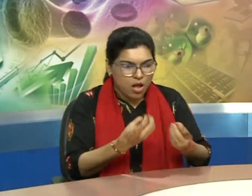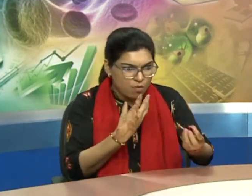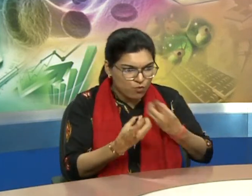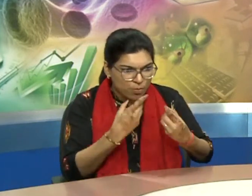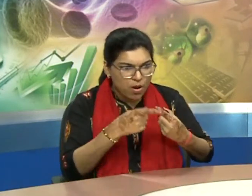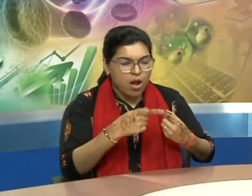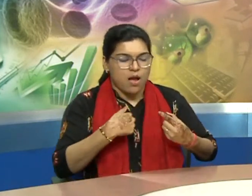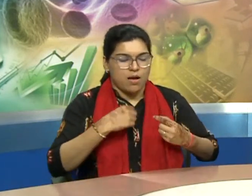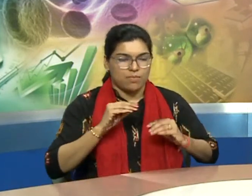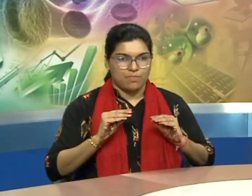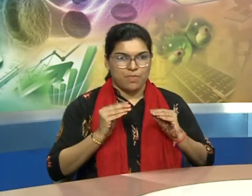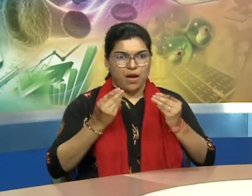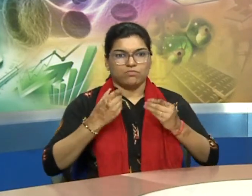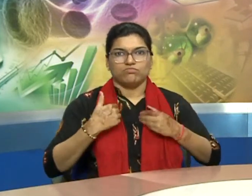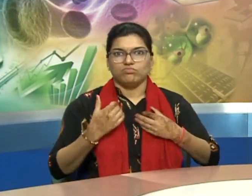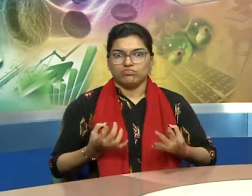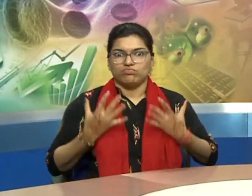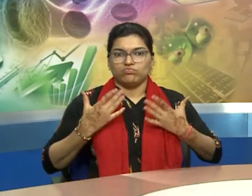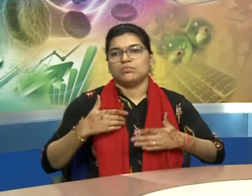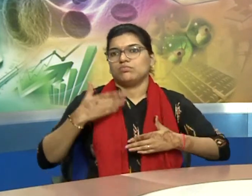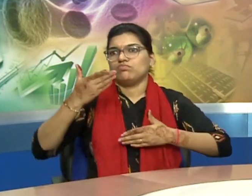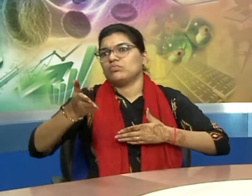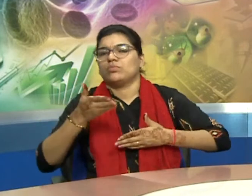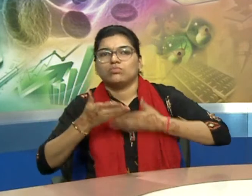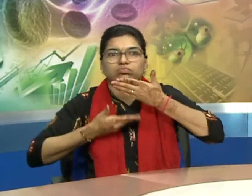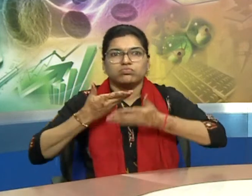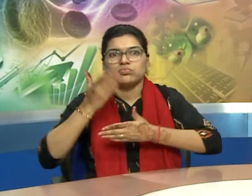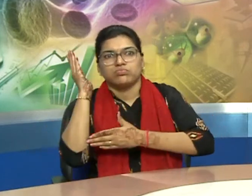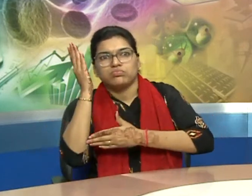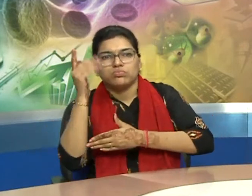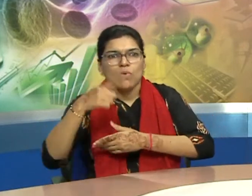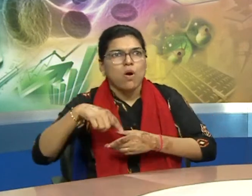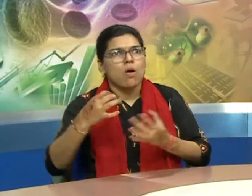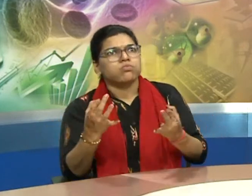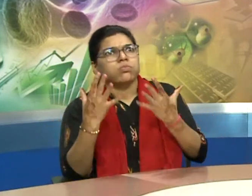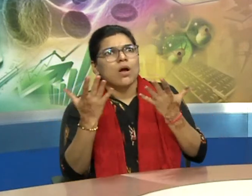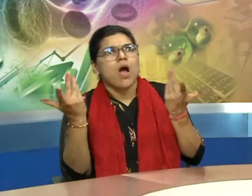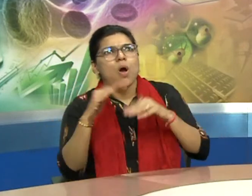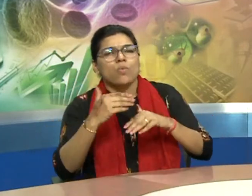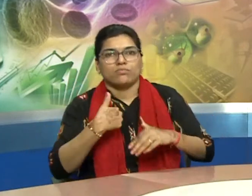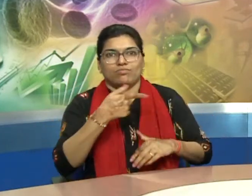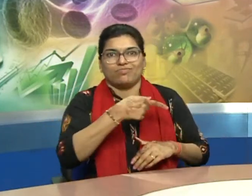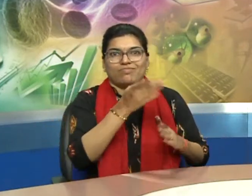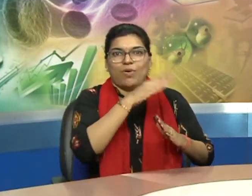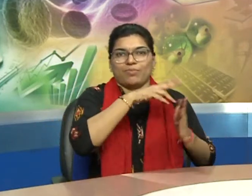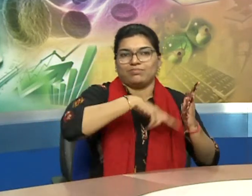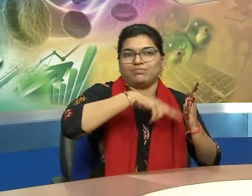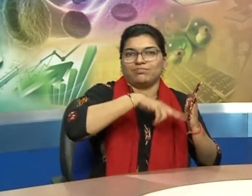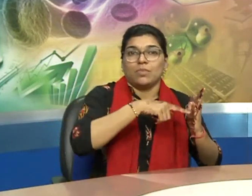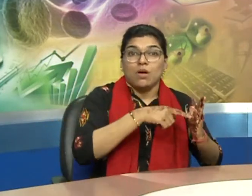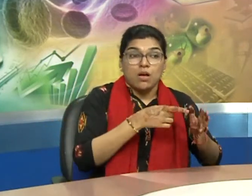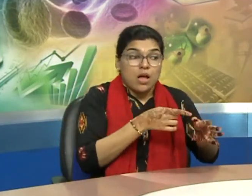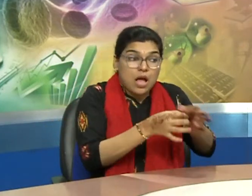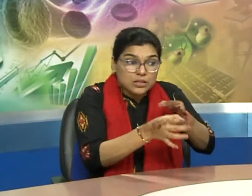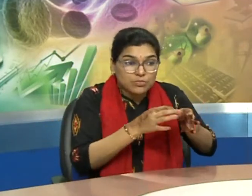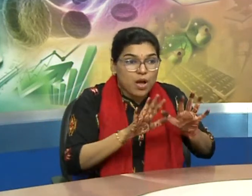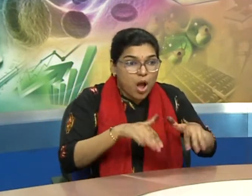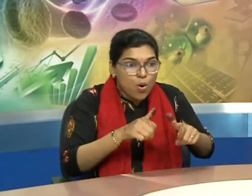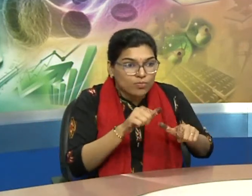what are the steps to be taken to complete some work, how to give presentation. So all